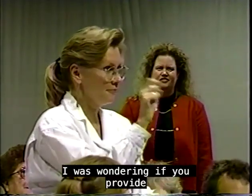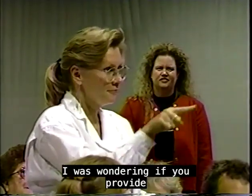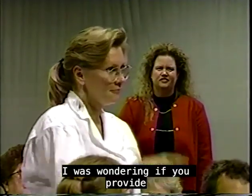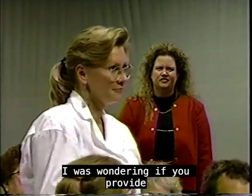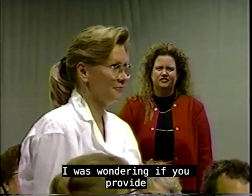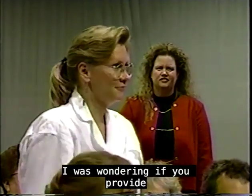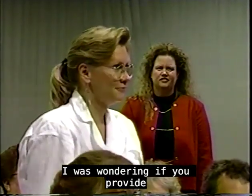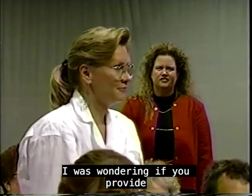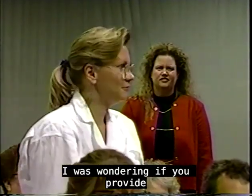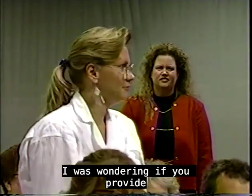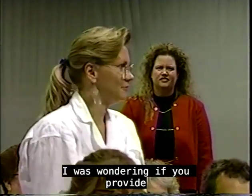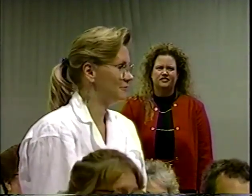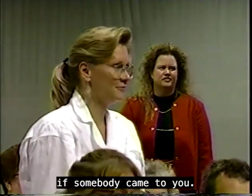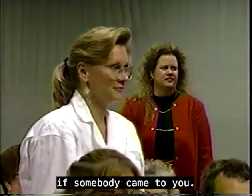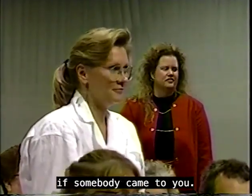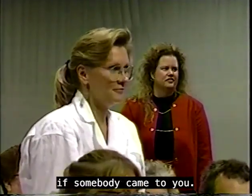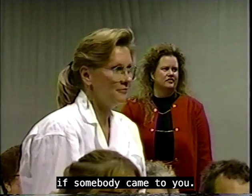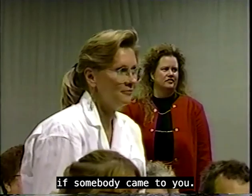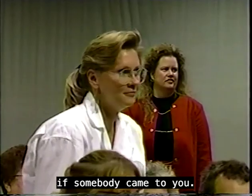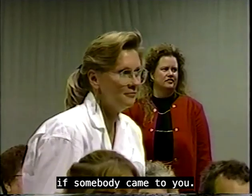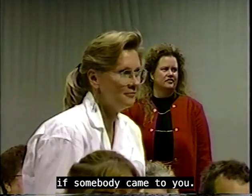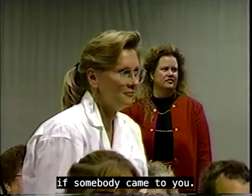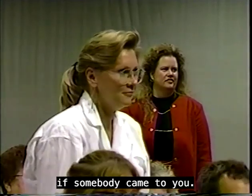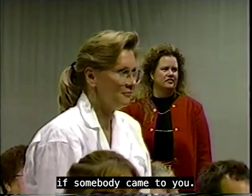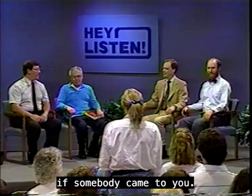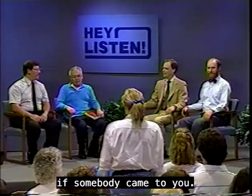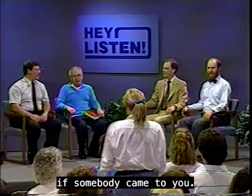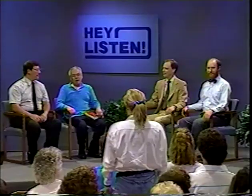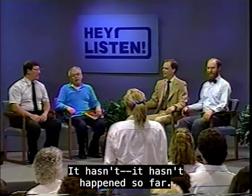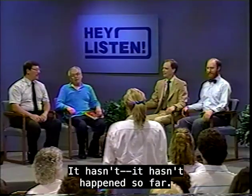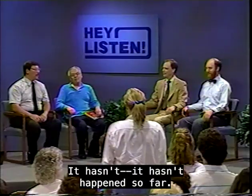I was wondering if you provide an interpreter, Phil, if somebody came to you.